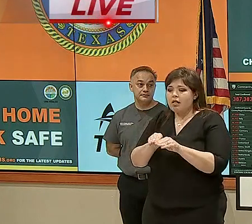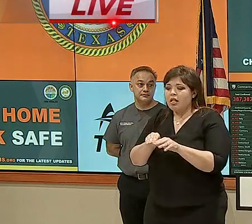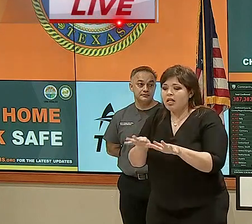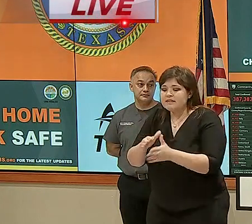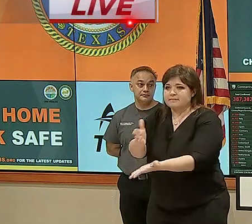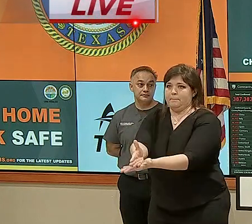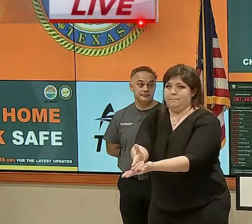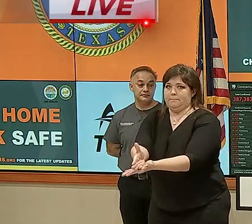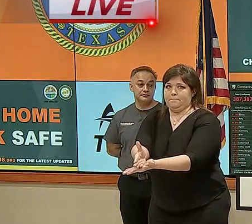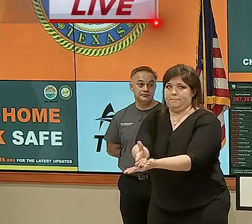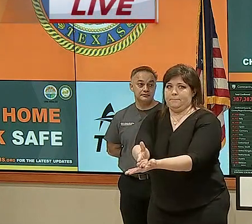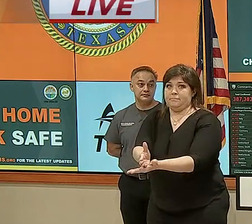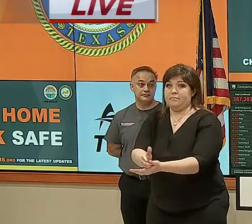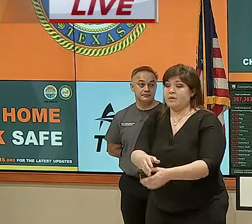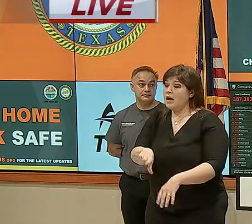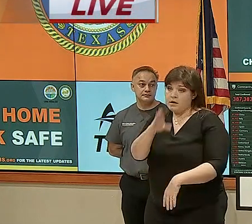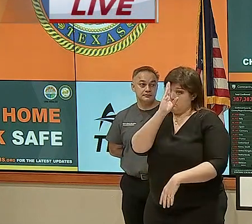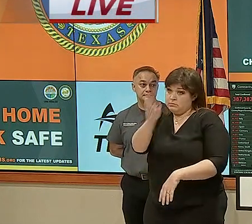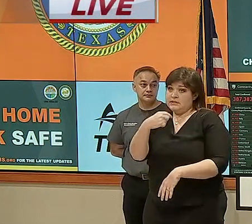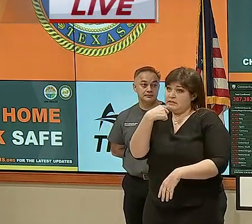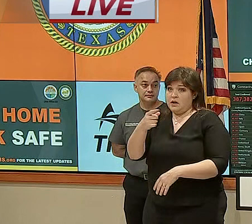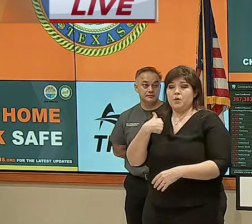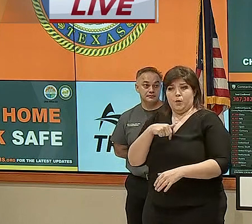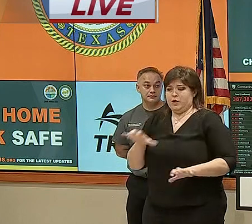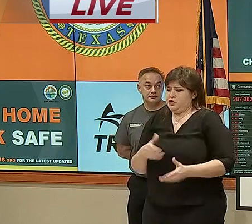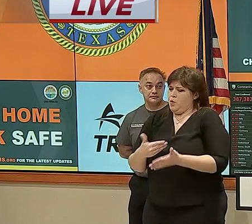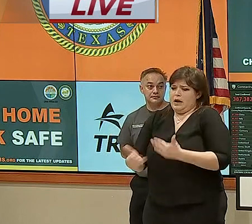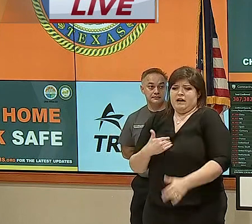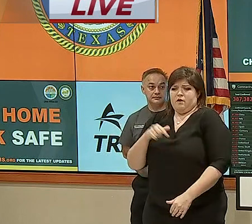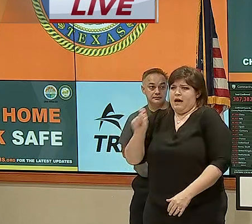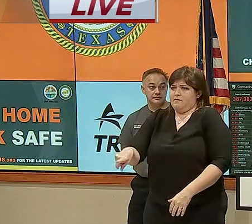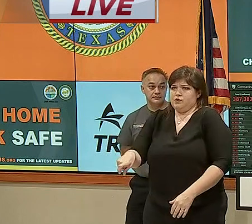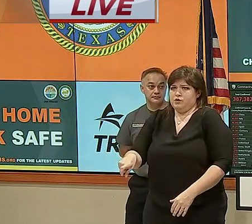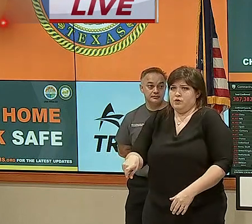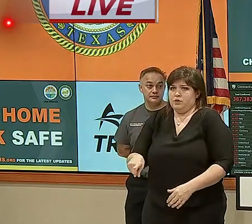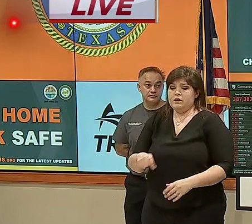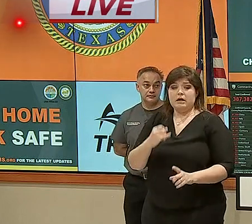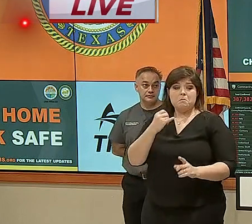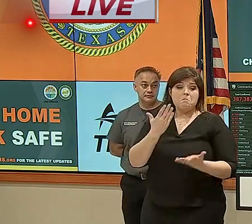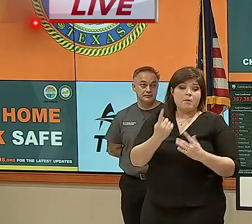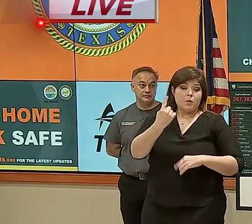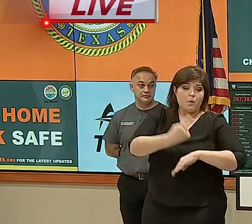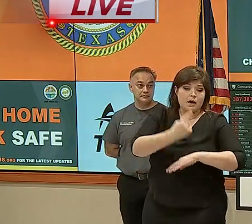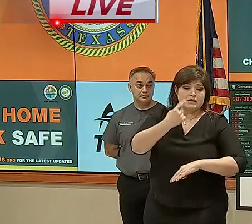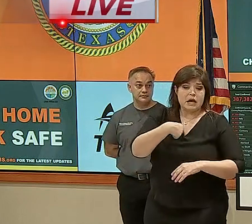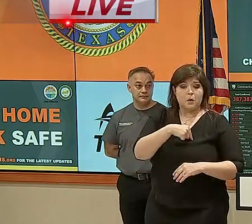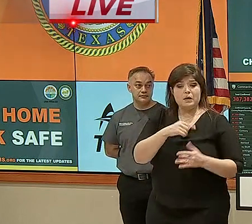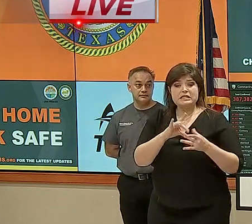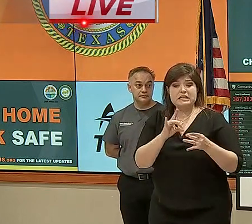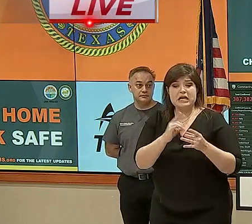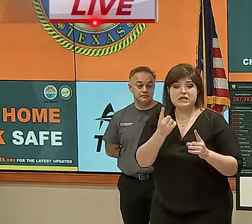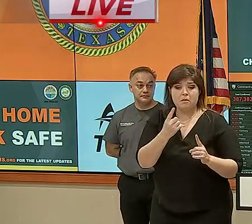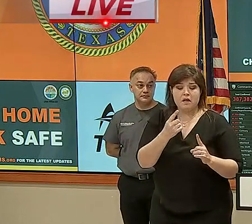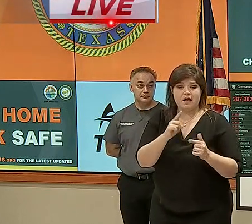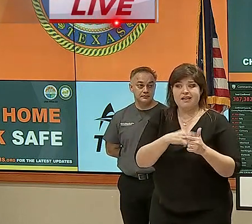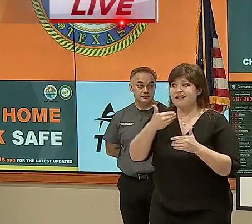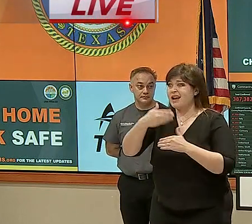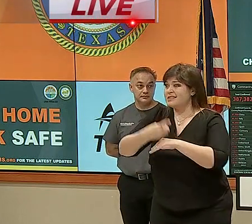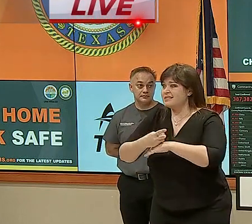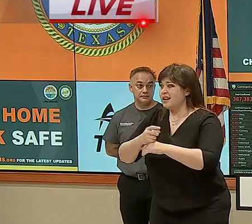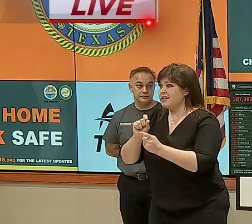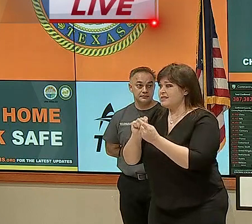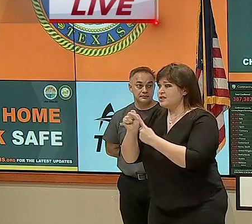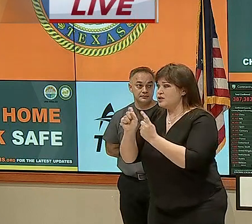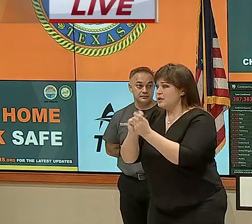will take whatever measures that are needed, even if one day we say something and next day, based on the facts, the science,